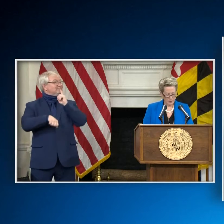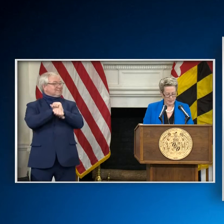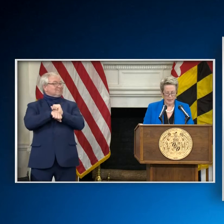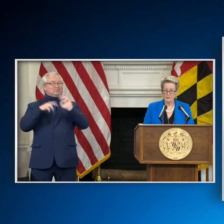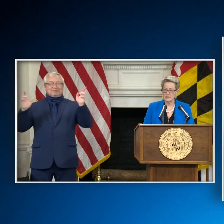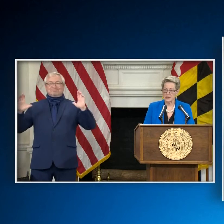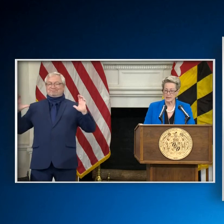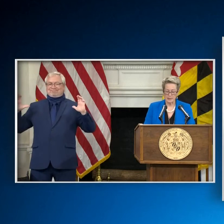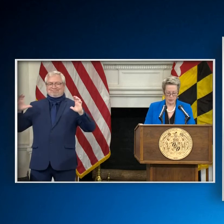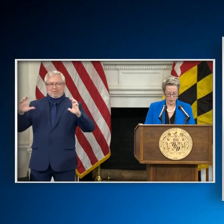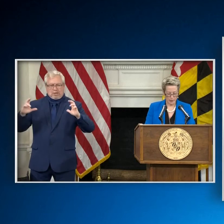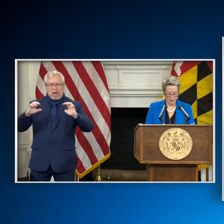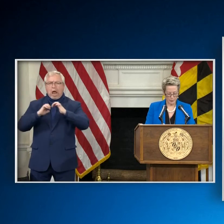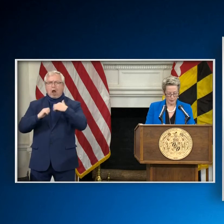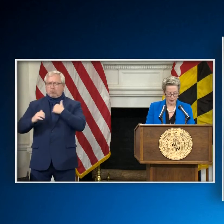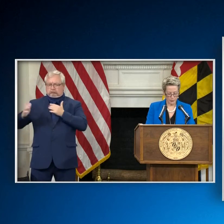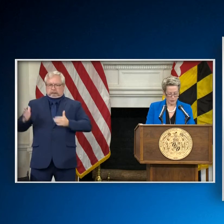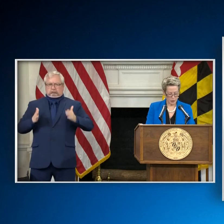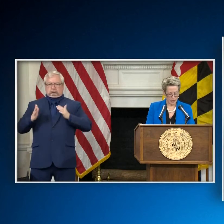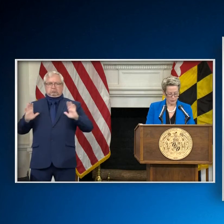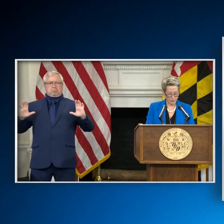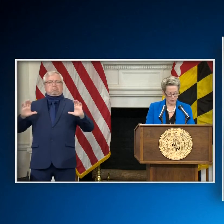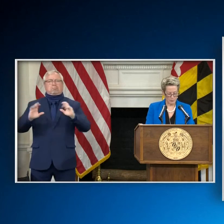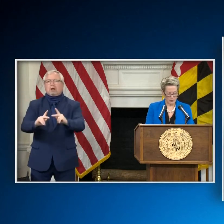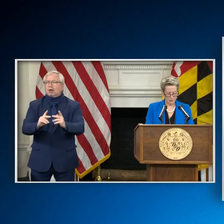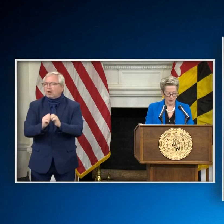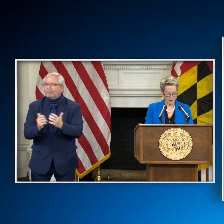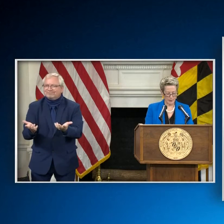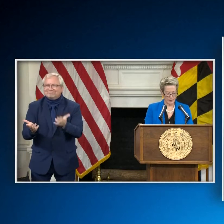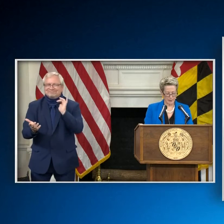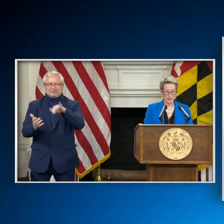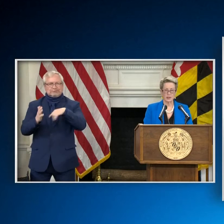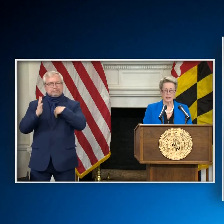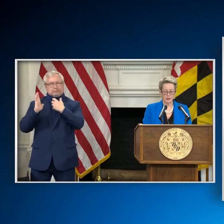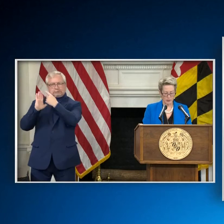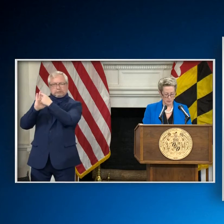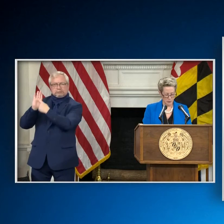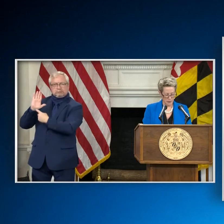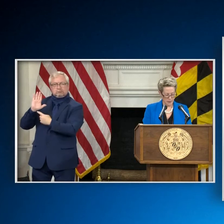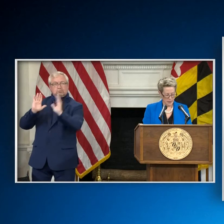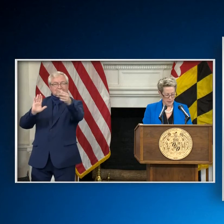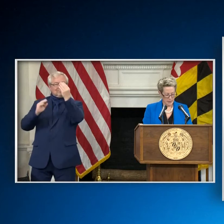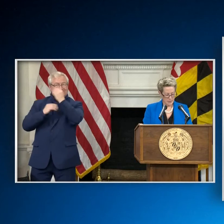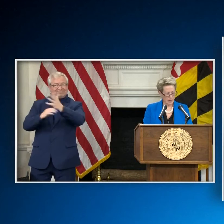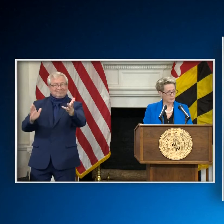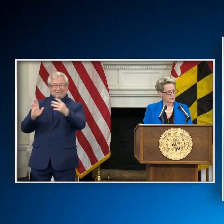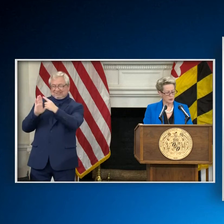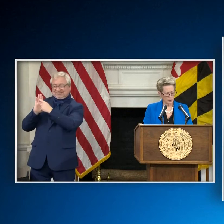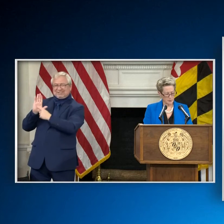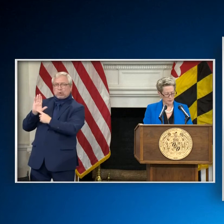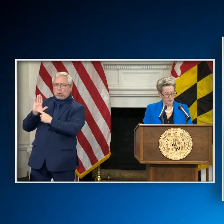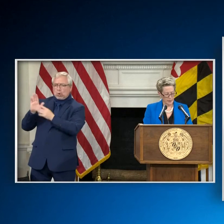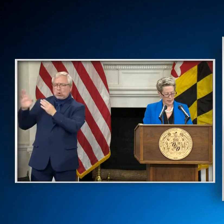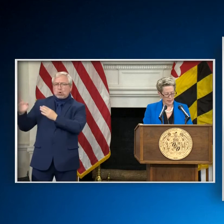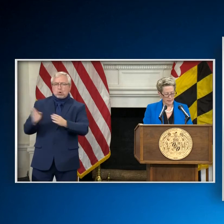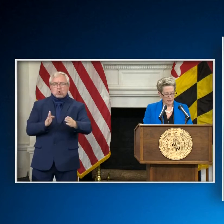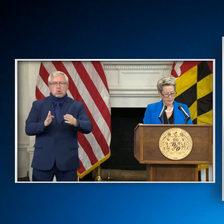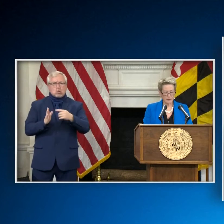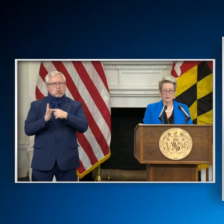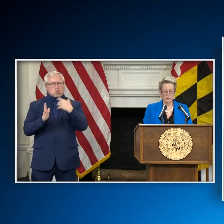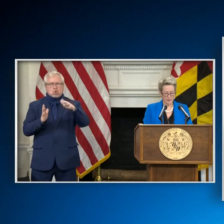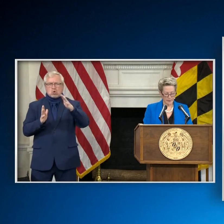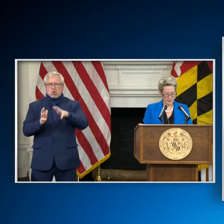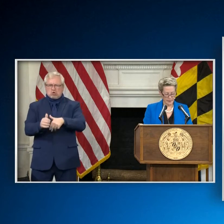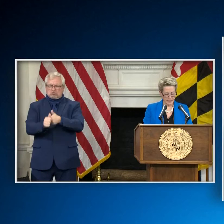I want to emphasize that the recovery plan we are sharing with members of the public and the education community is not prescriptive, and